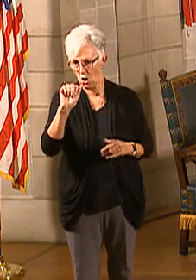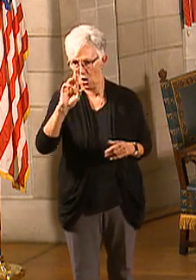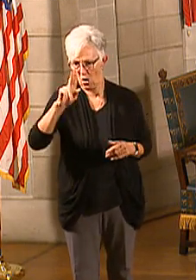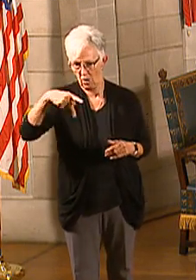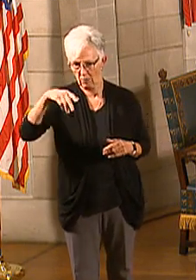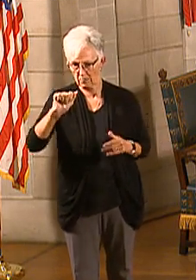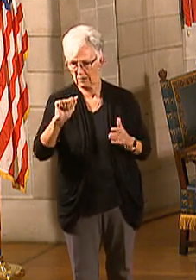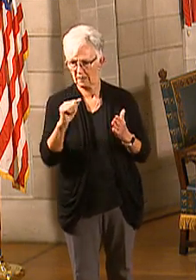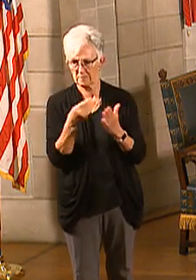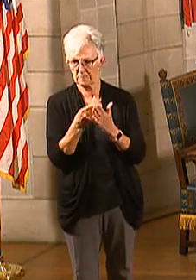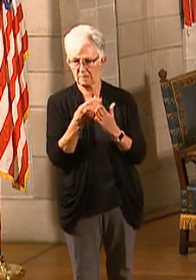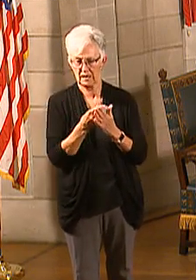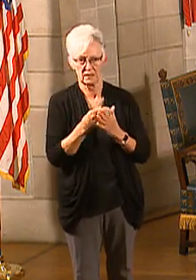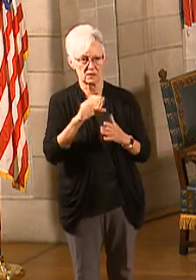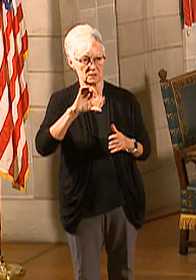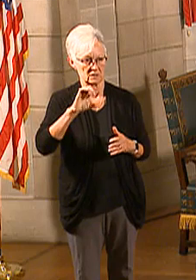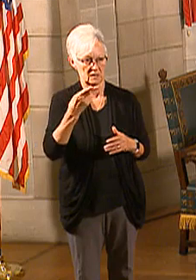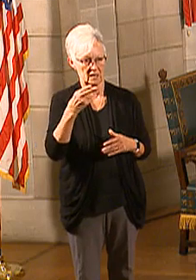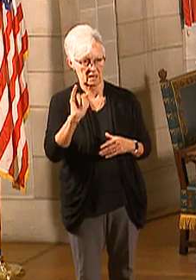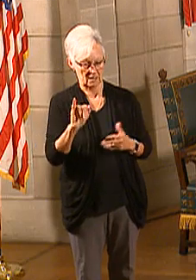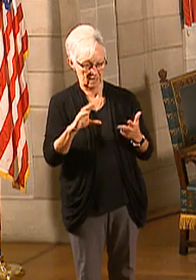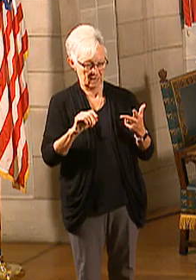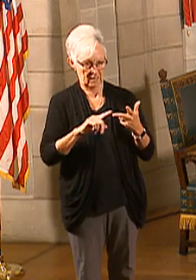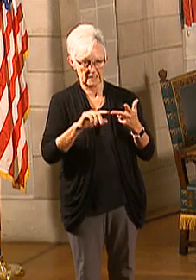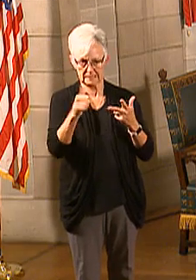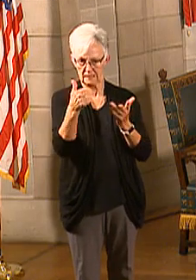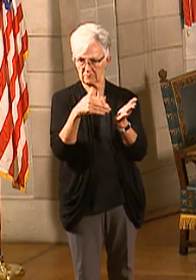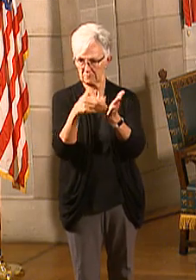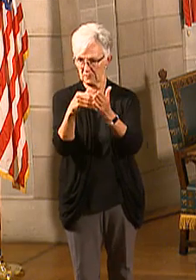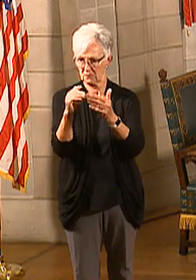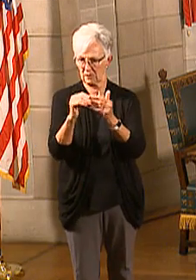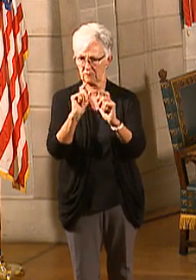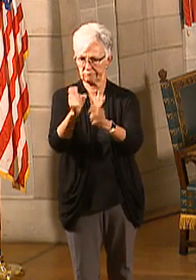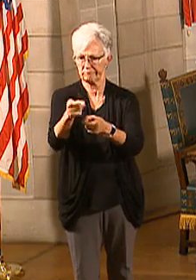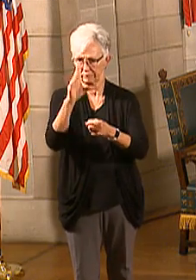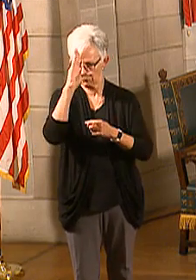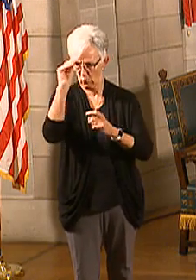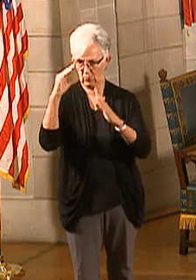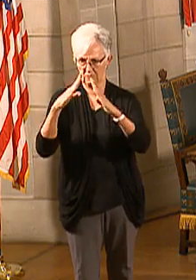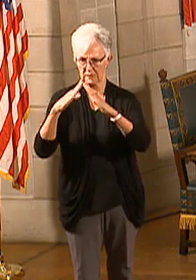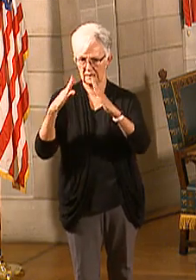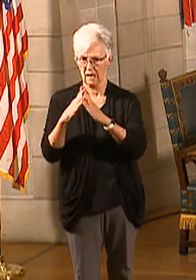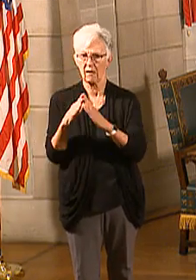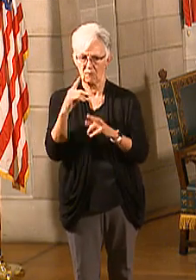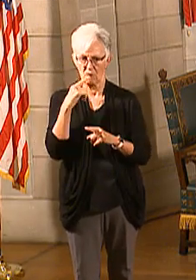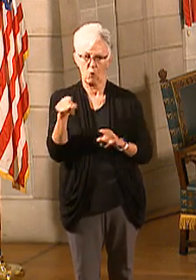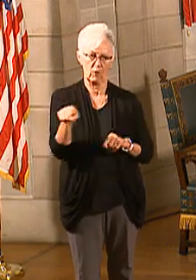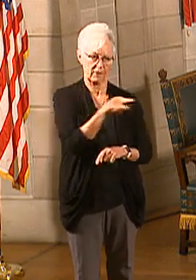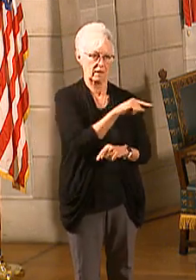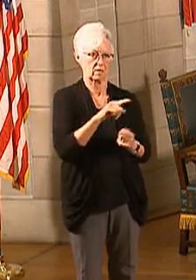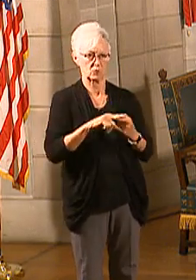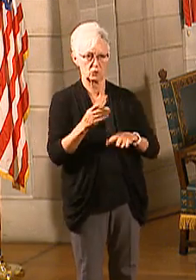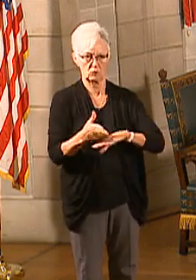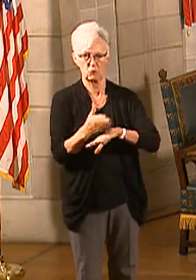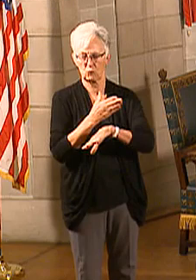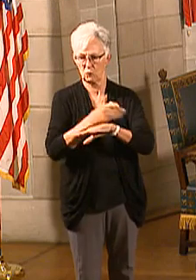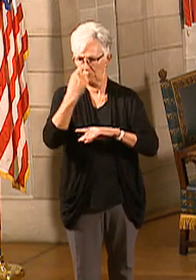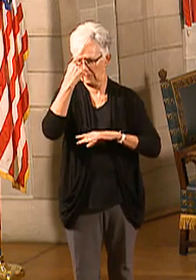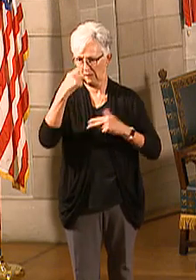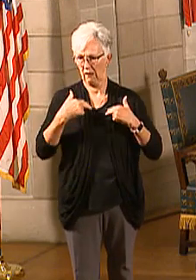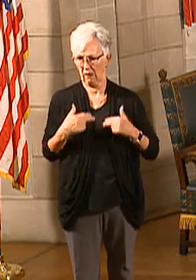Emmanuel CHI, and $10 million to Boys Town, all with those at the idea of improving mental health care facilities for